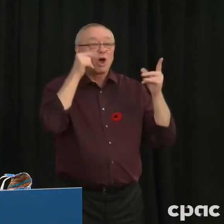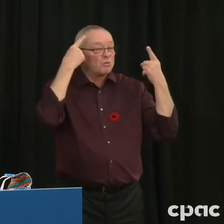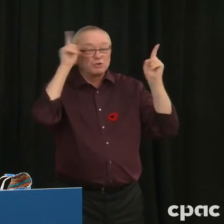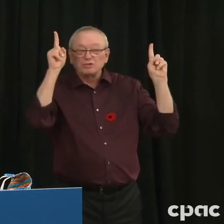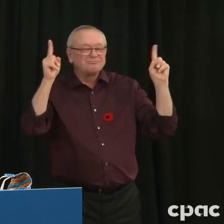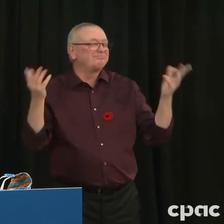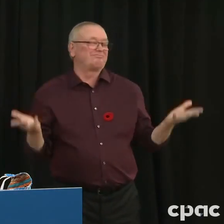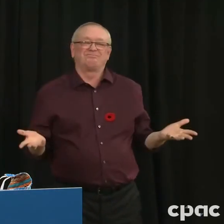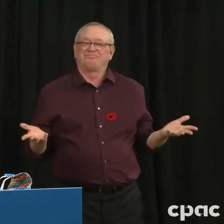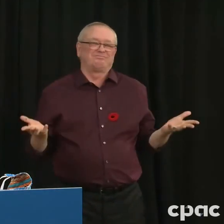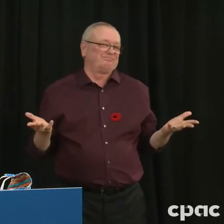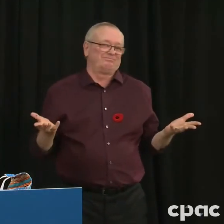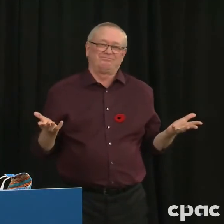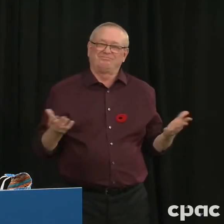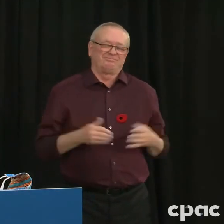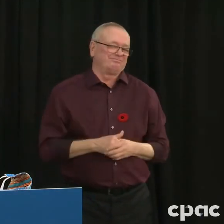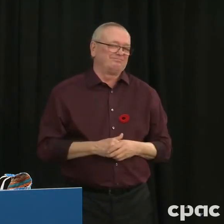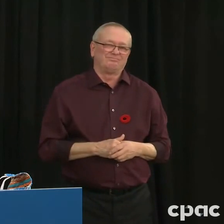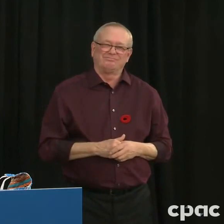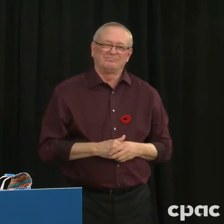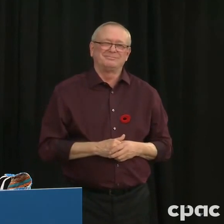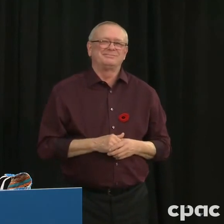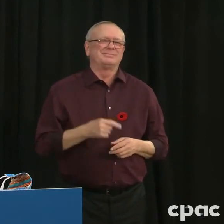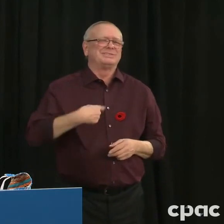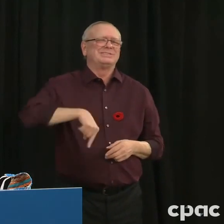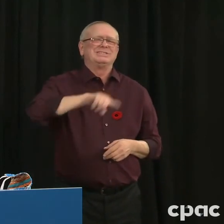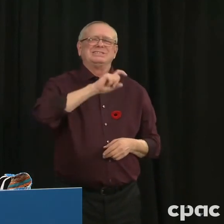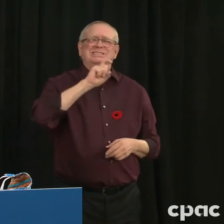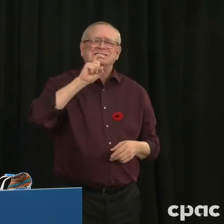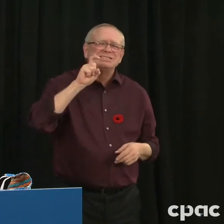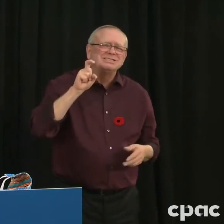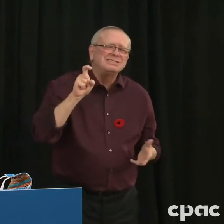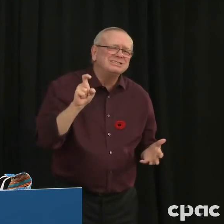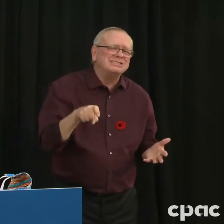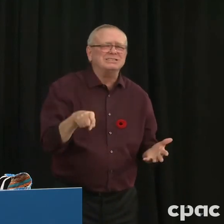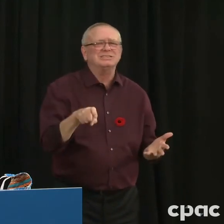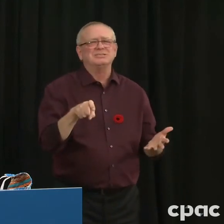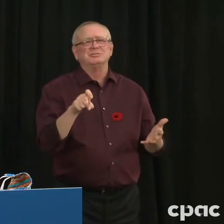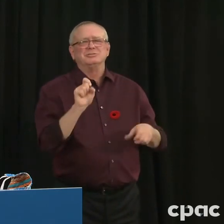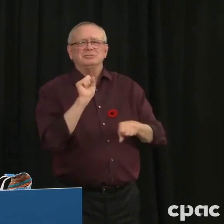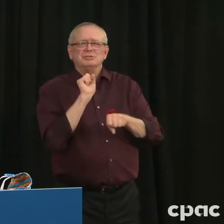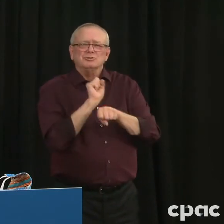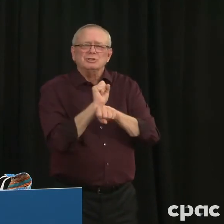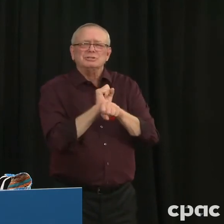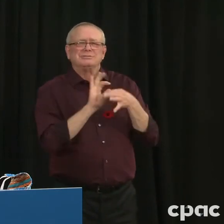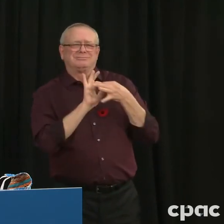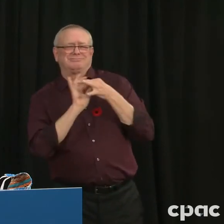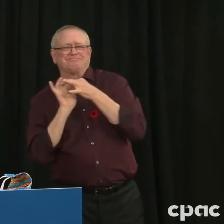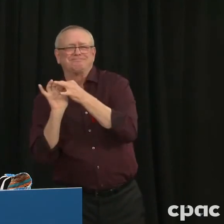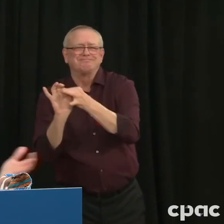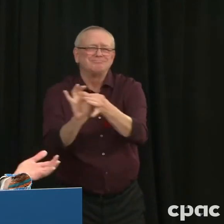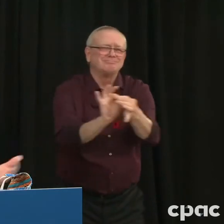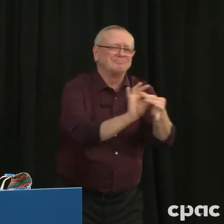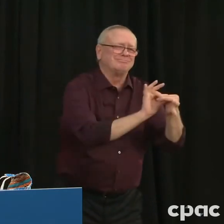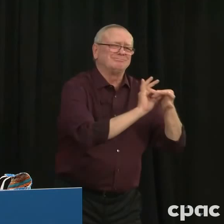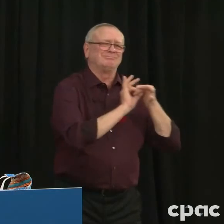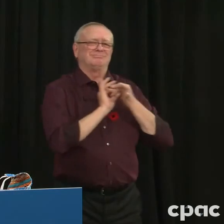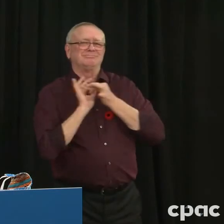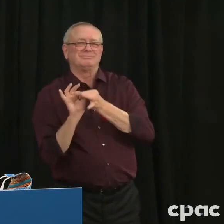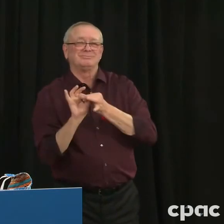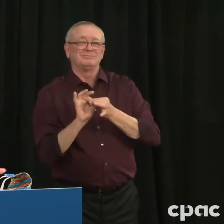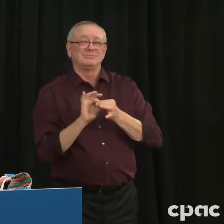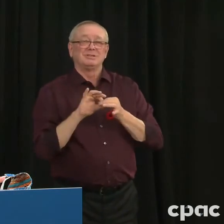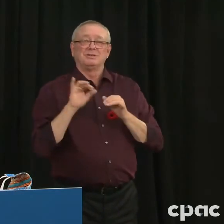those measures. And so we need to make sure, again, that we are working with people as much as possible. And that's what we've been trying to